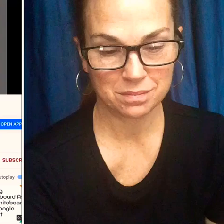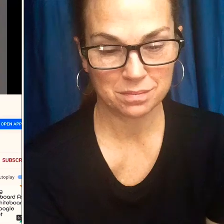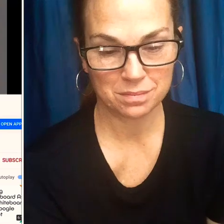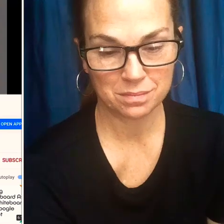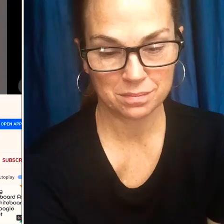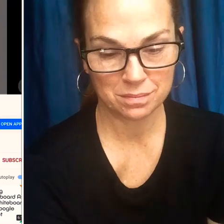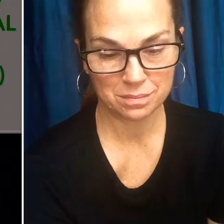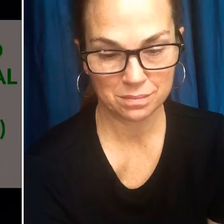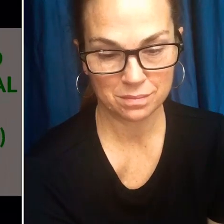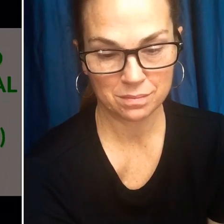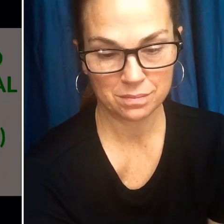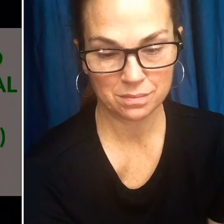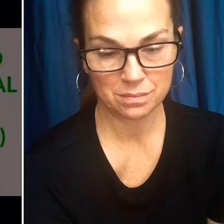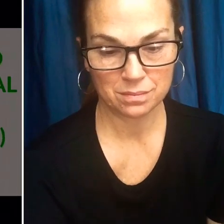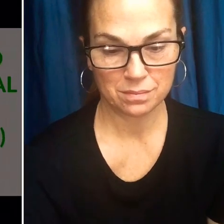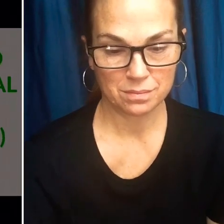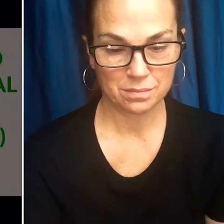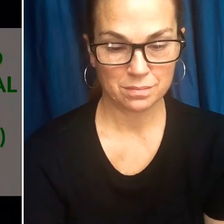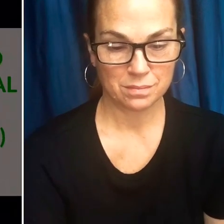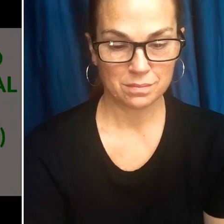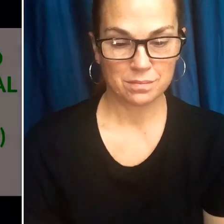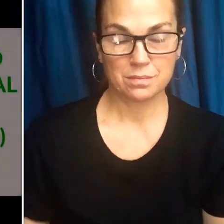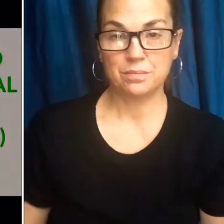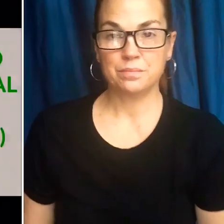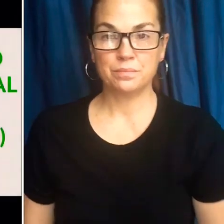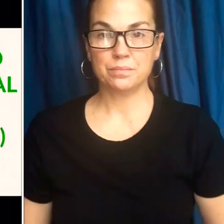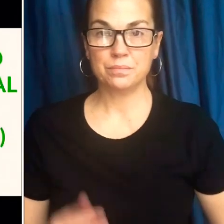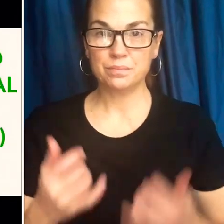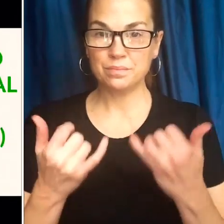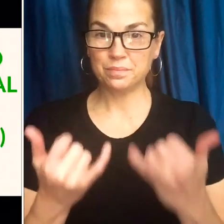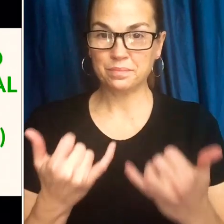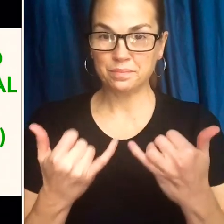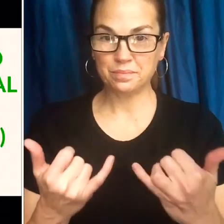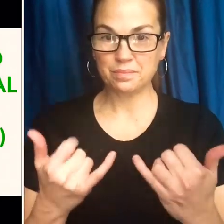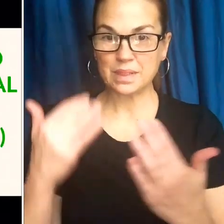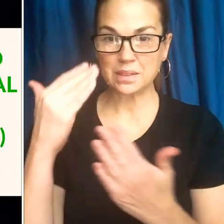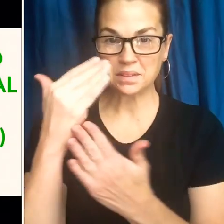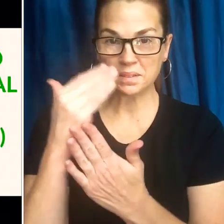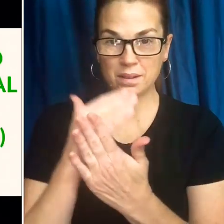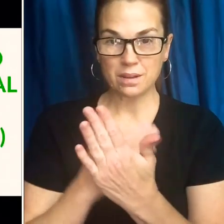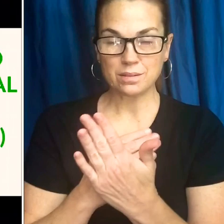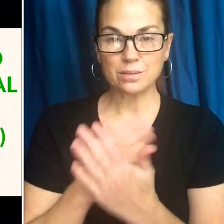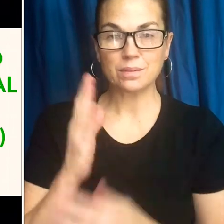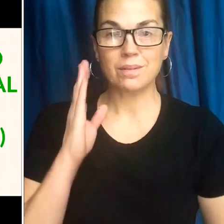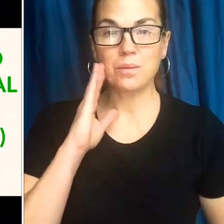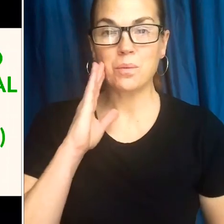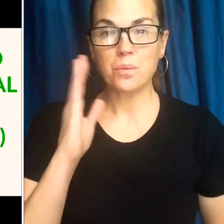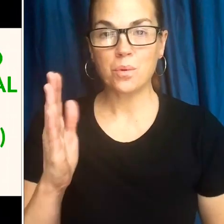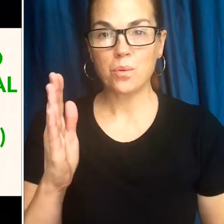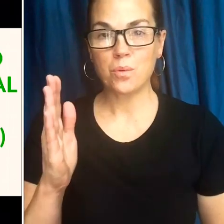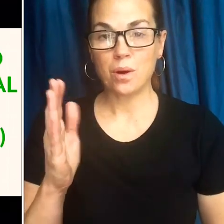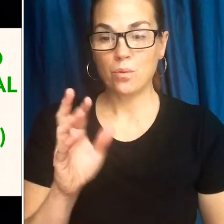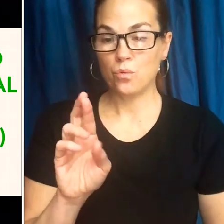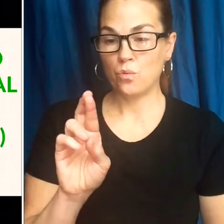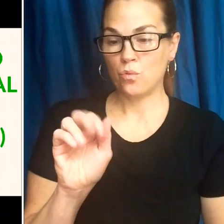Comparing and ordering rational numbers, meeting the requirements for TEKS 62C and